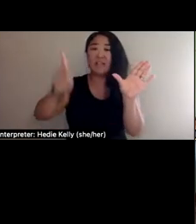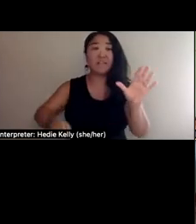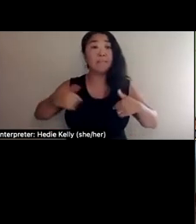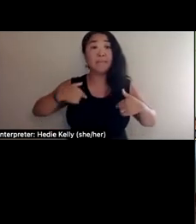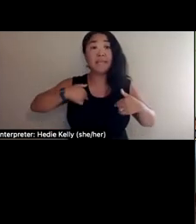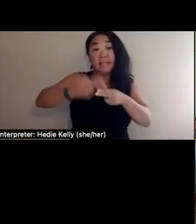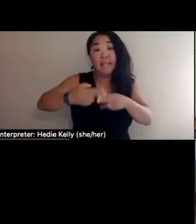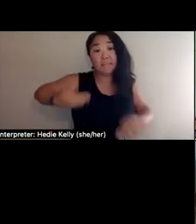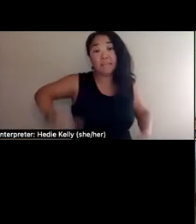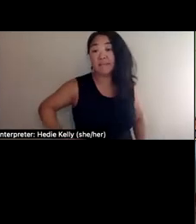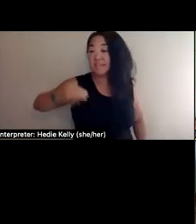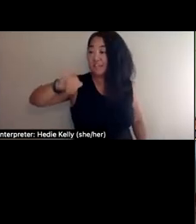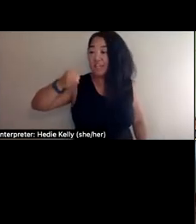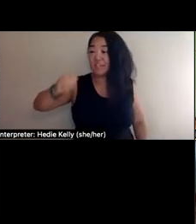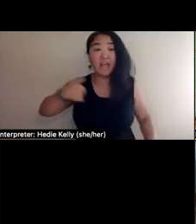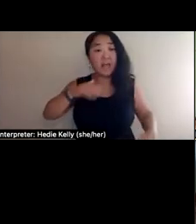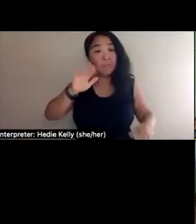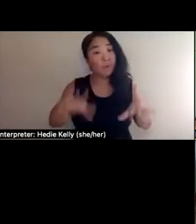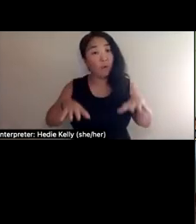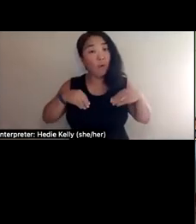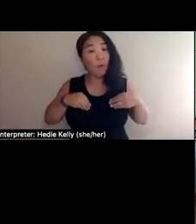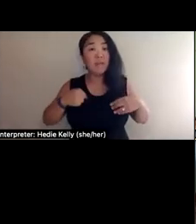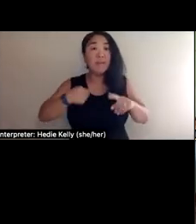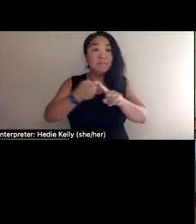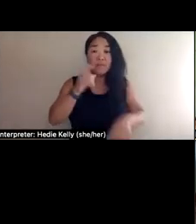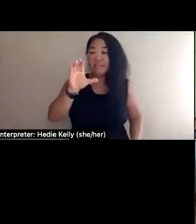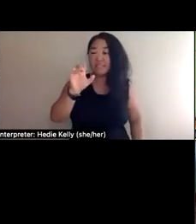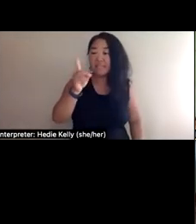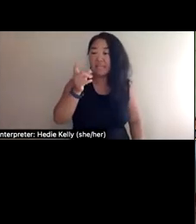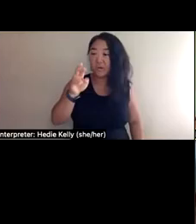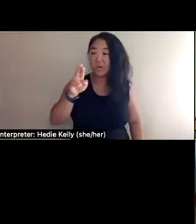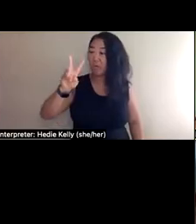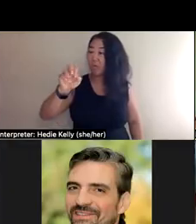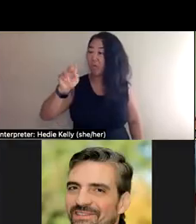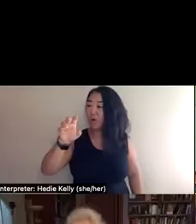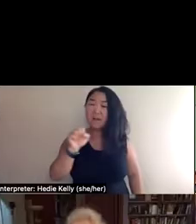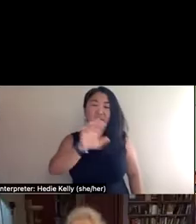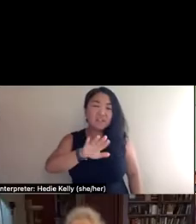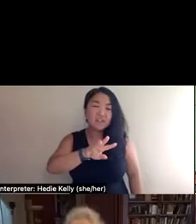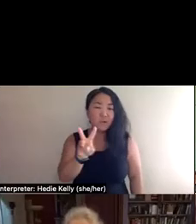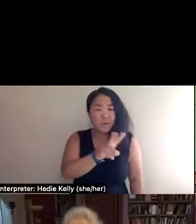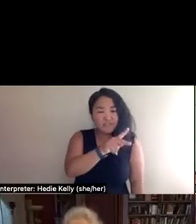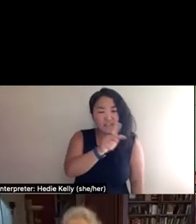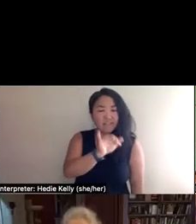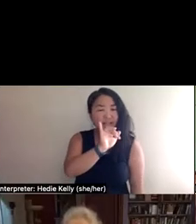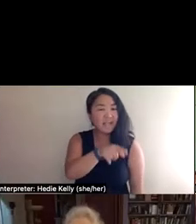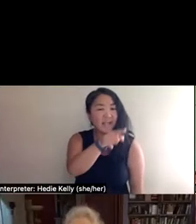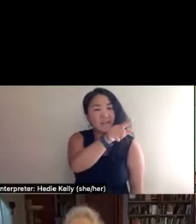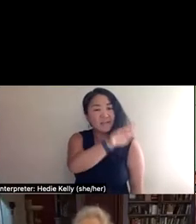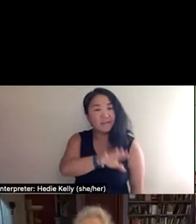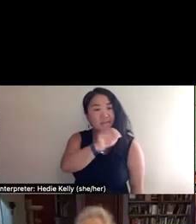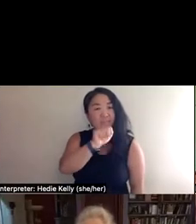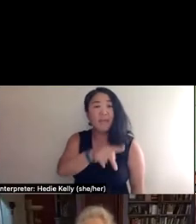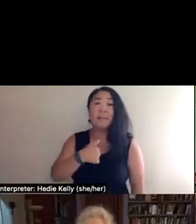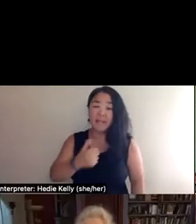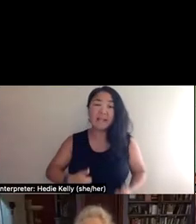here. And I'm coming at you from the Cedar Works in West Philadelphia, which is somewhere right around here. And I also live in West Philly around